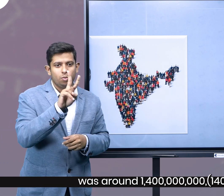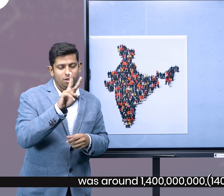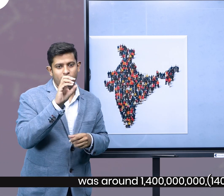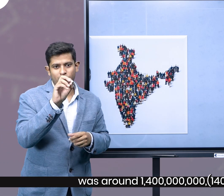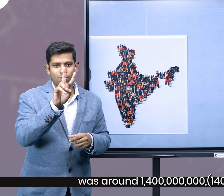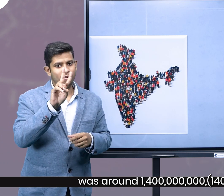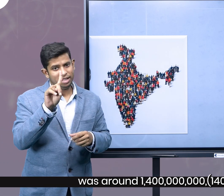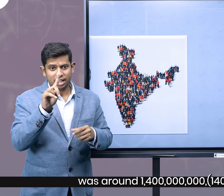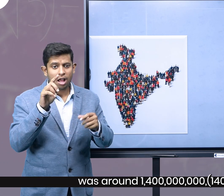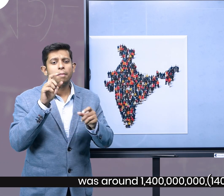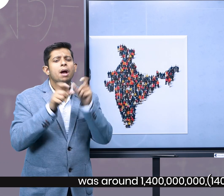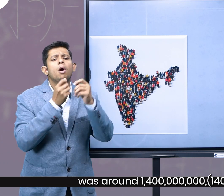around 140 crore,